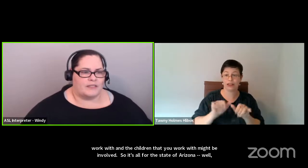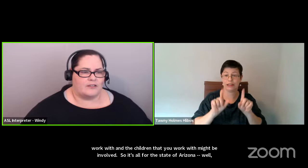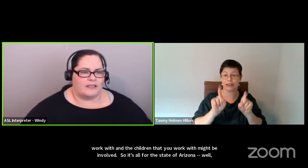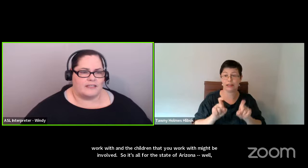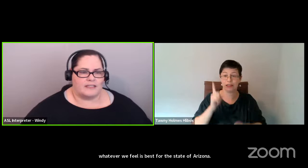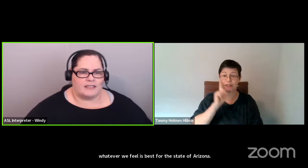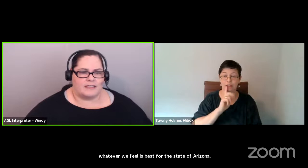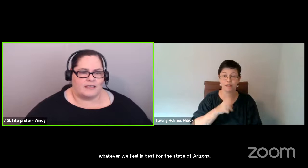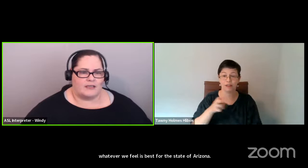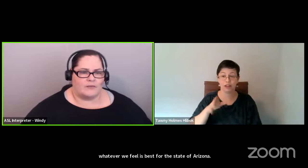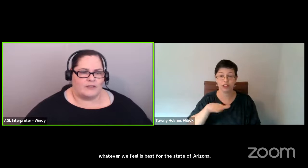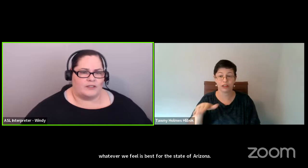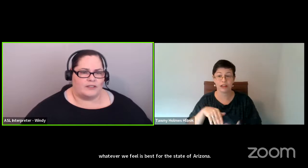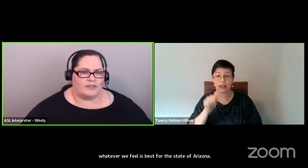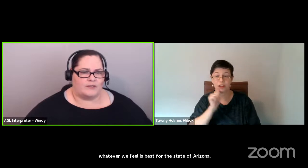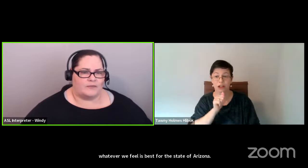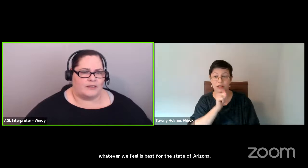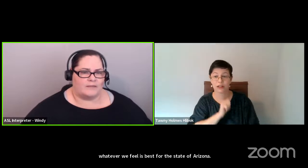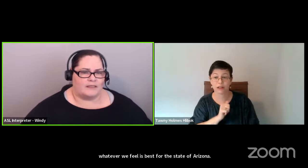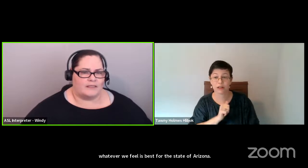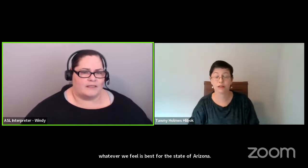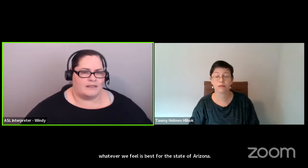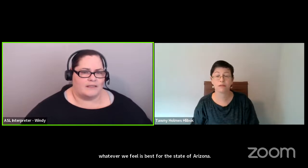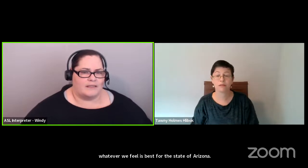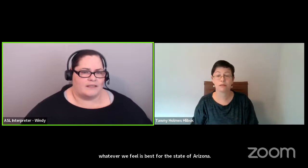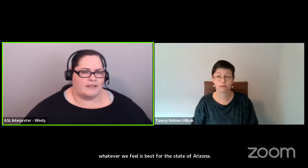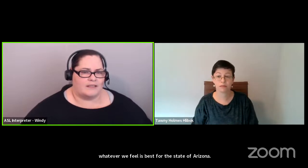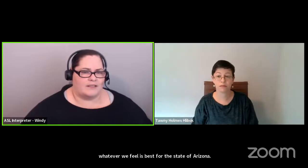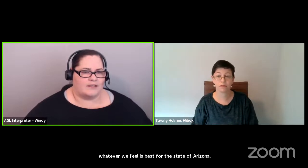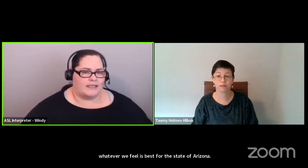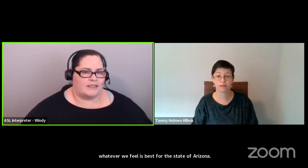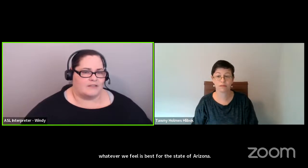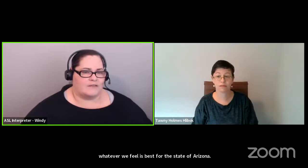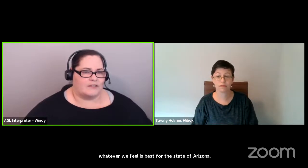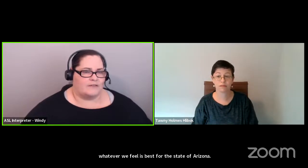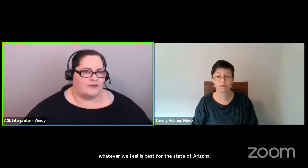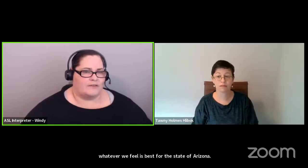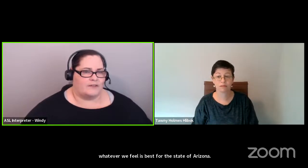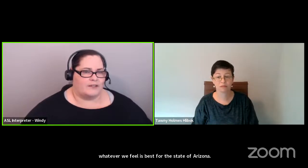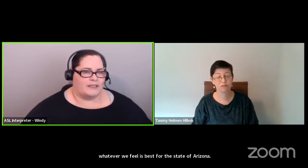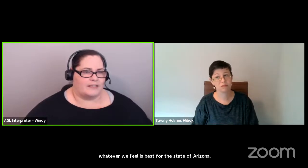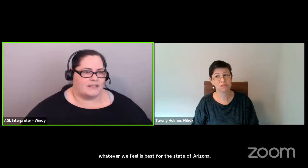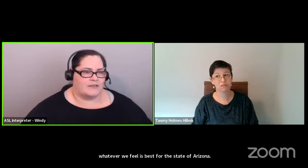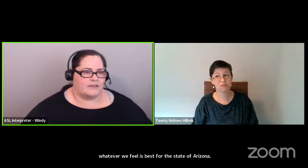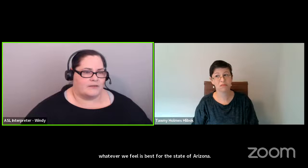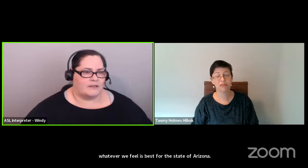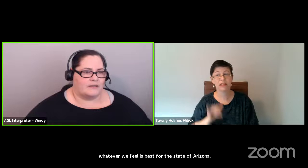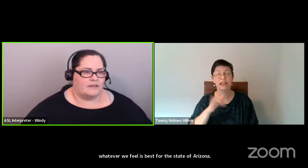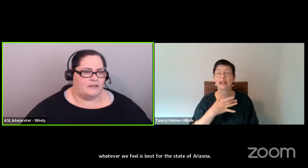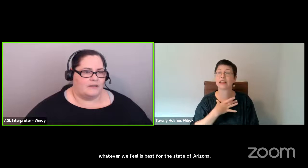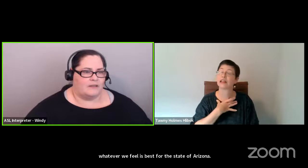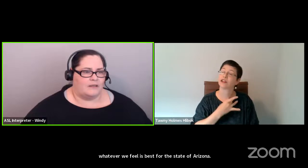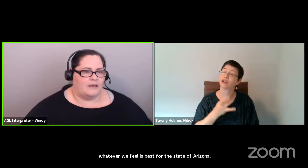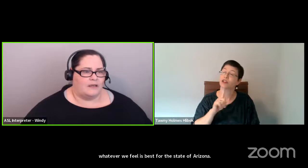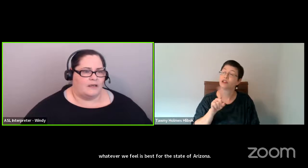similar to standardized testing, are we looking to recommend a standard test for deaf and hard of hearing kids in